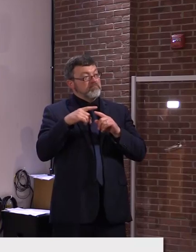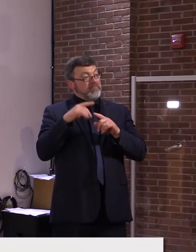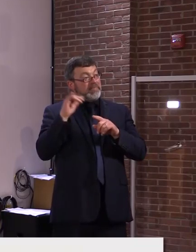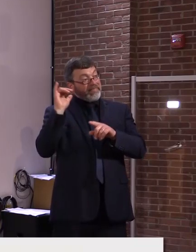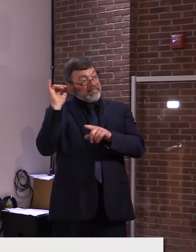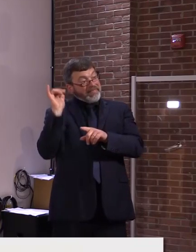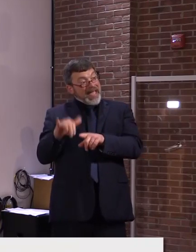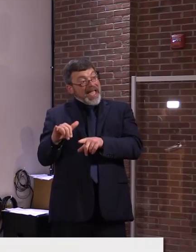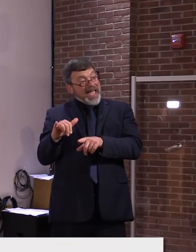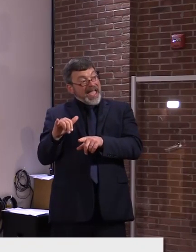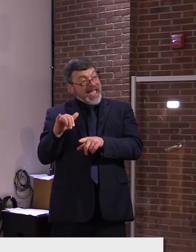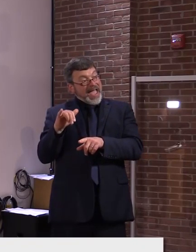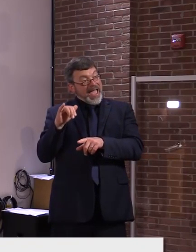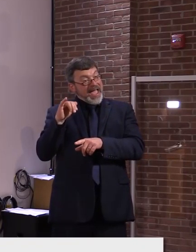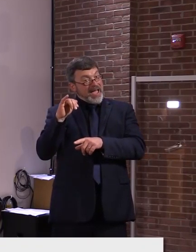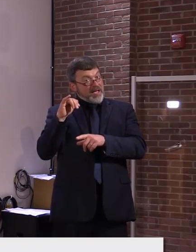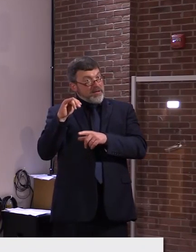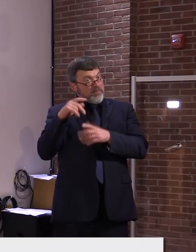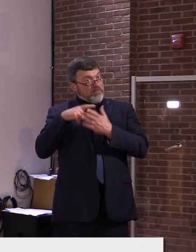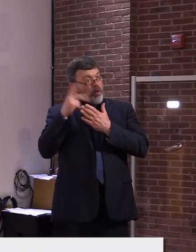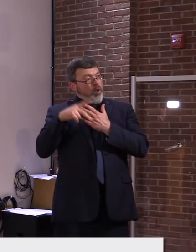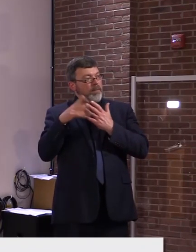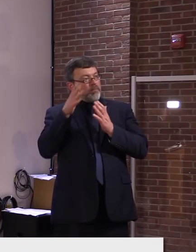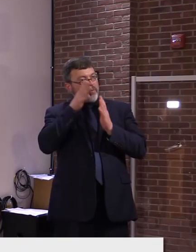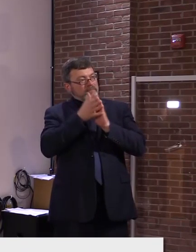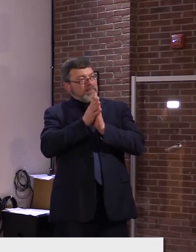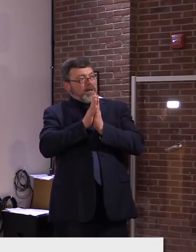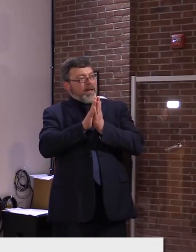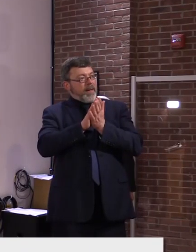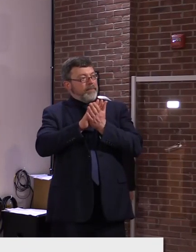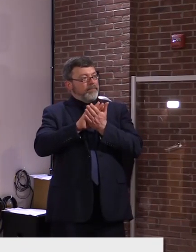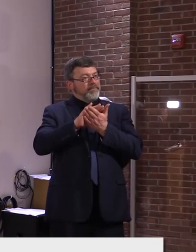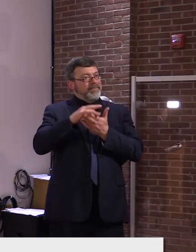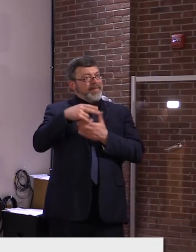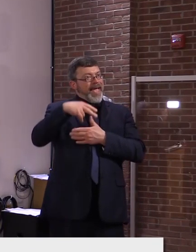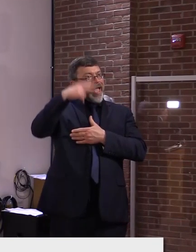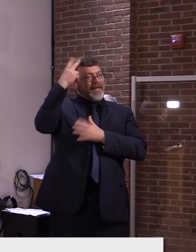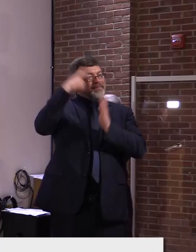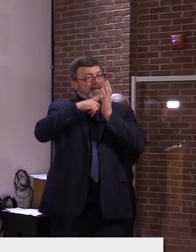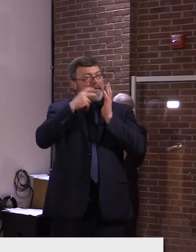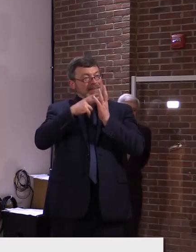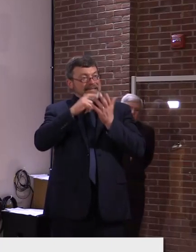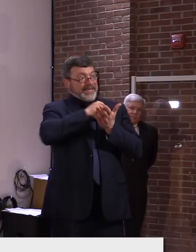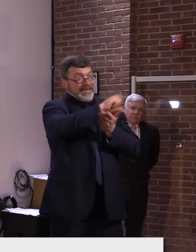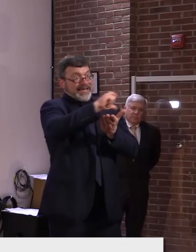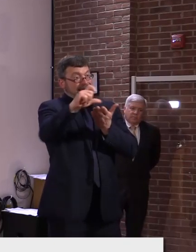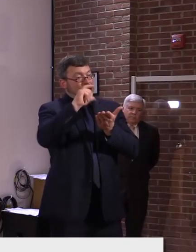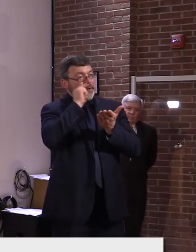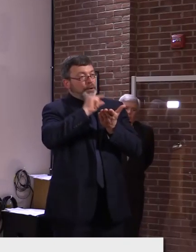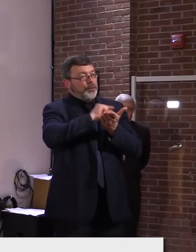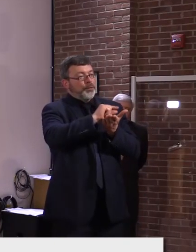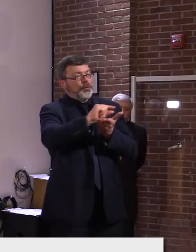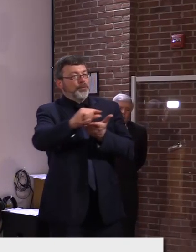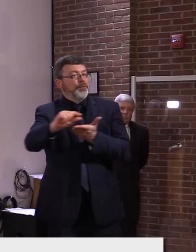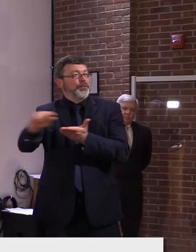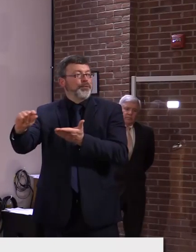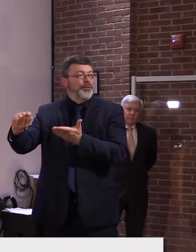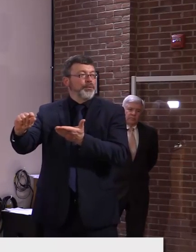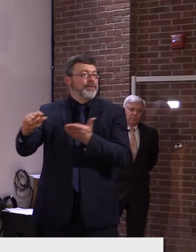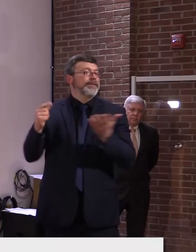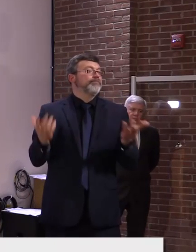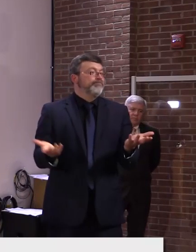But we're not there yet, and I know that the infrastructure package that the president has talked about has included, I